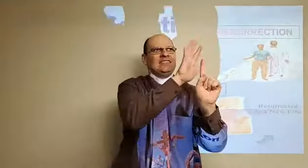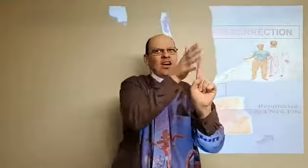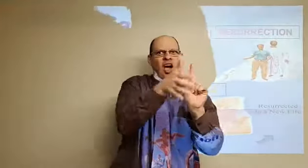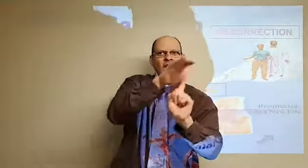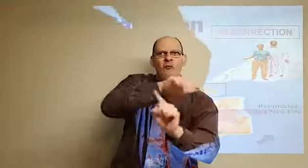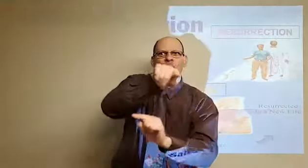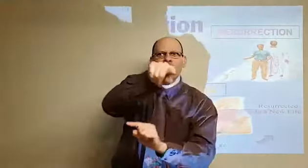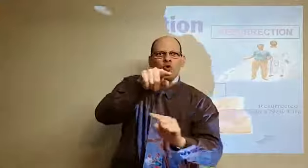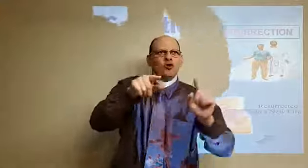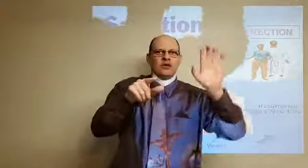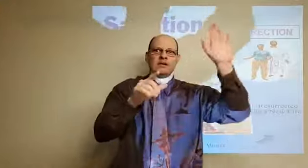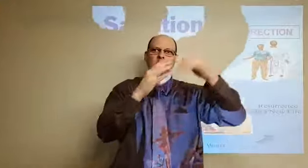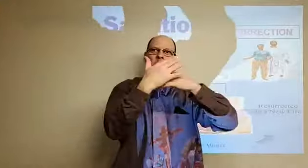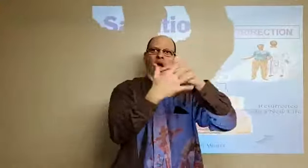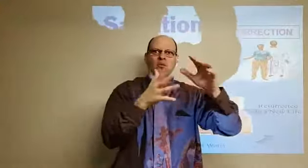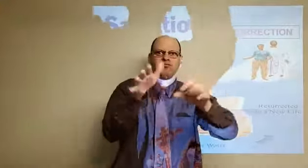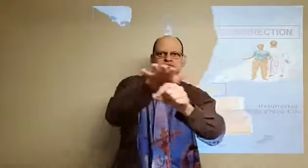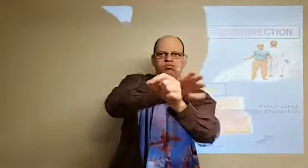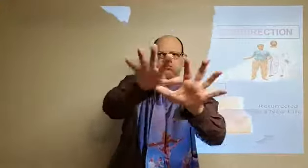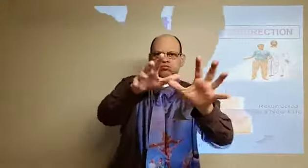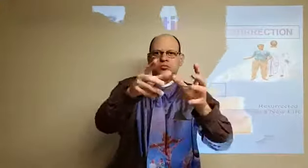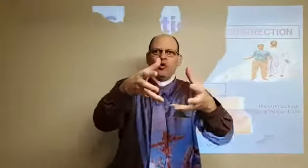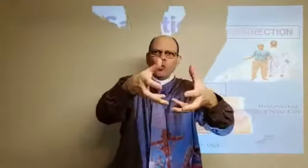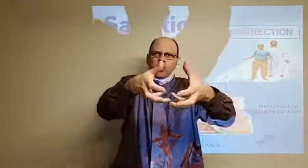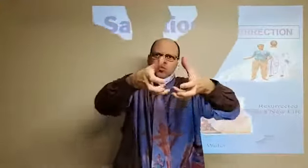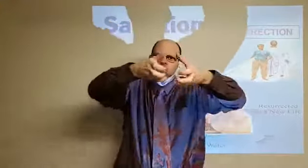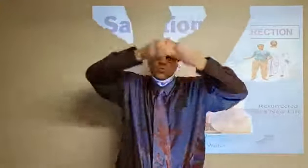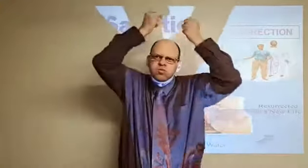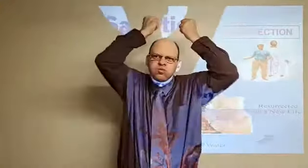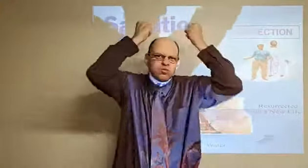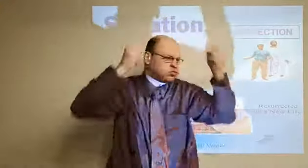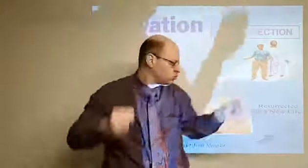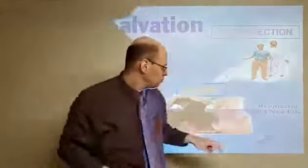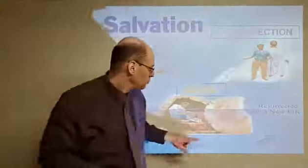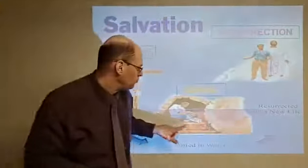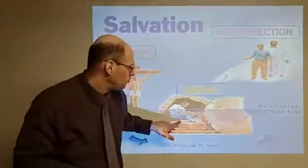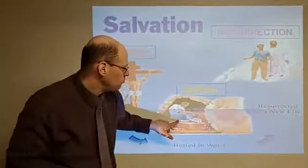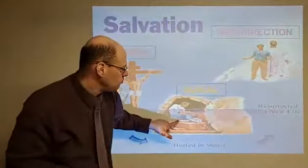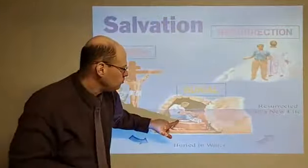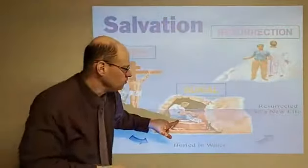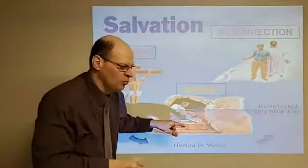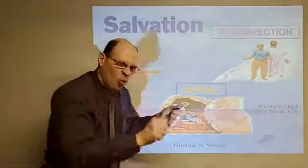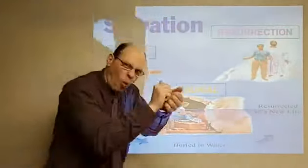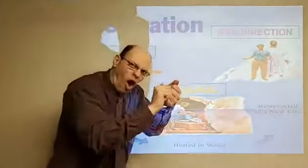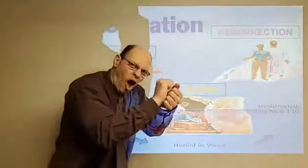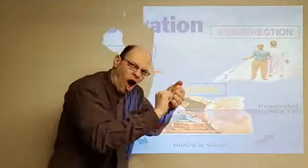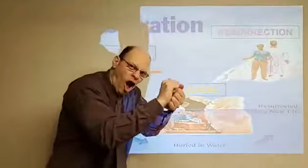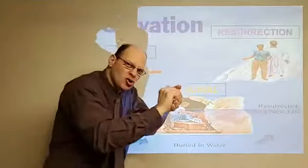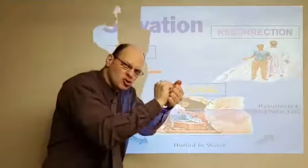be washed away the sins that were committed must be washed away and wiped away and removed